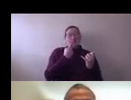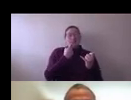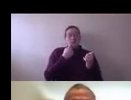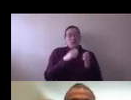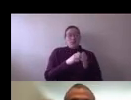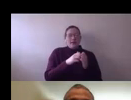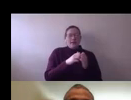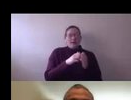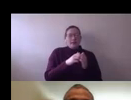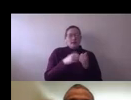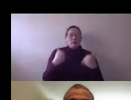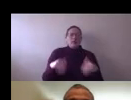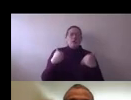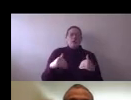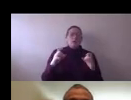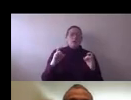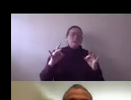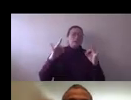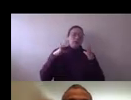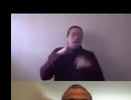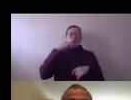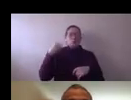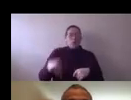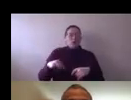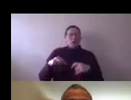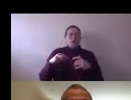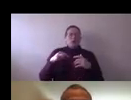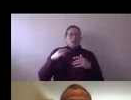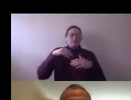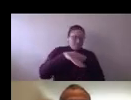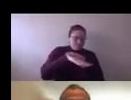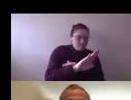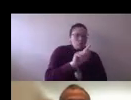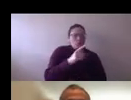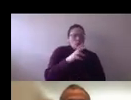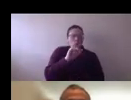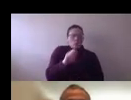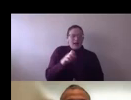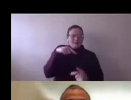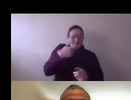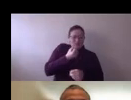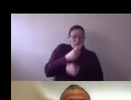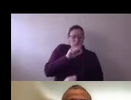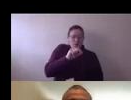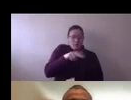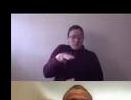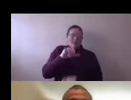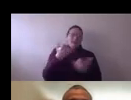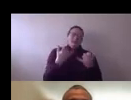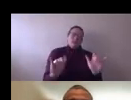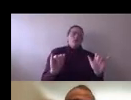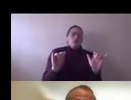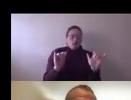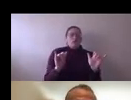brutal Russian invasion of Ukraine in 2022, that still is playing out